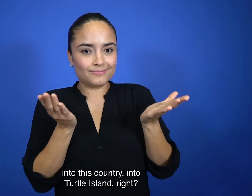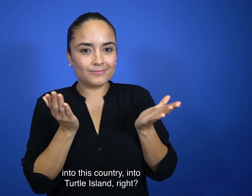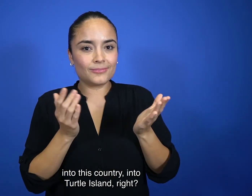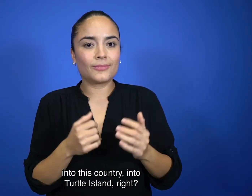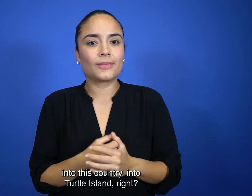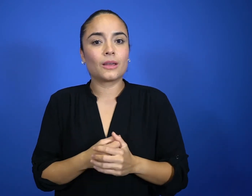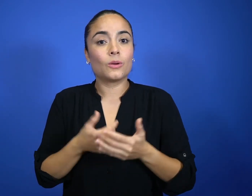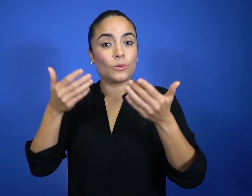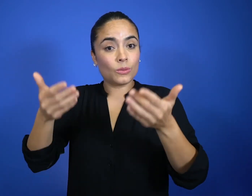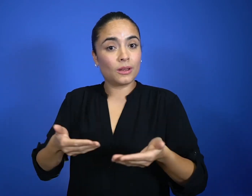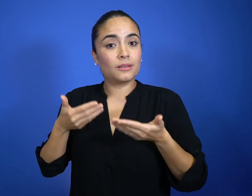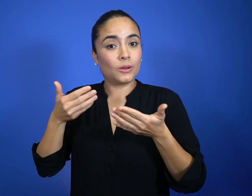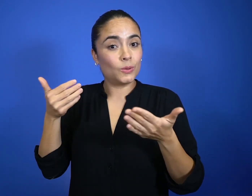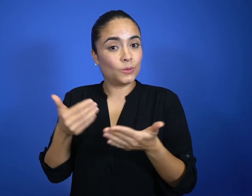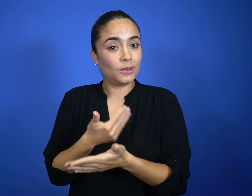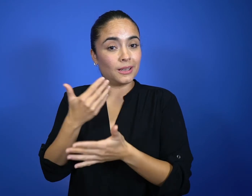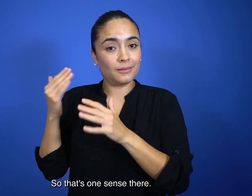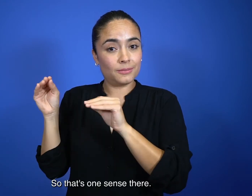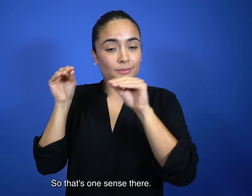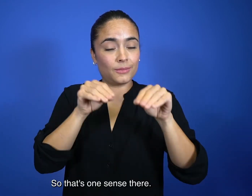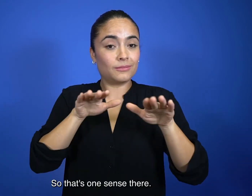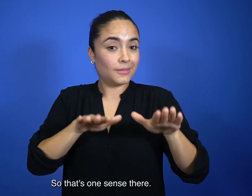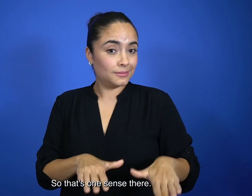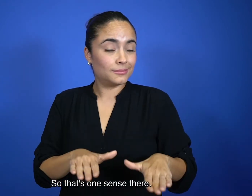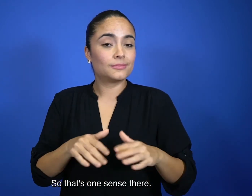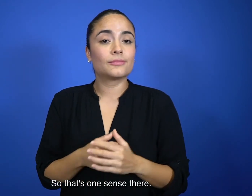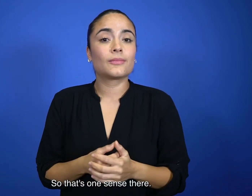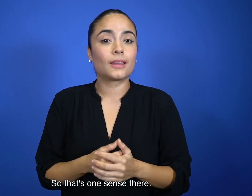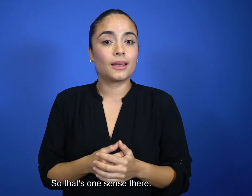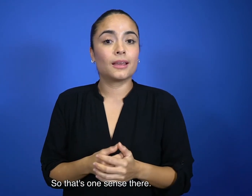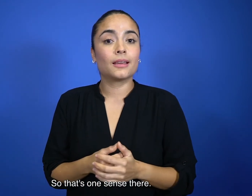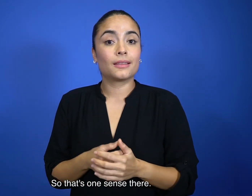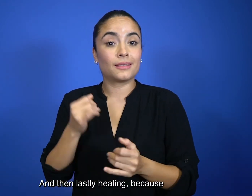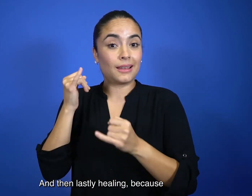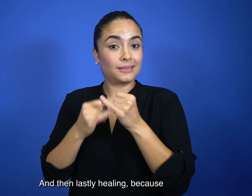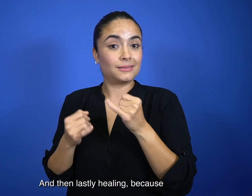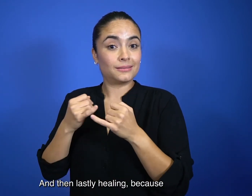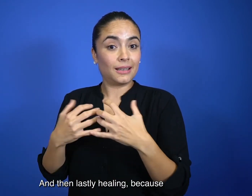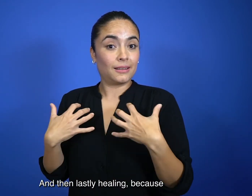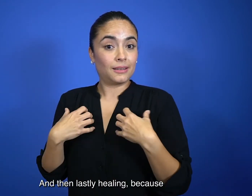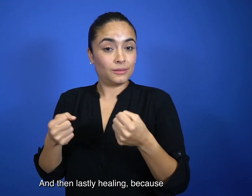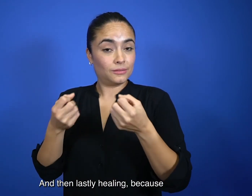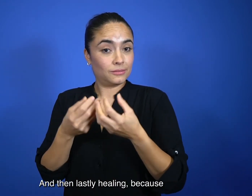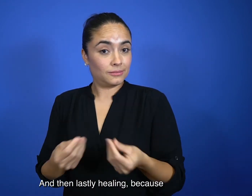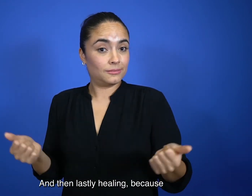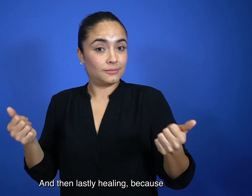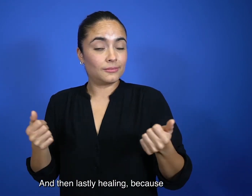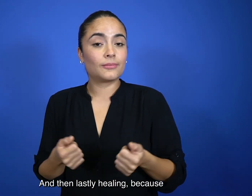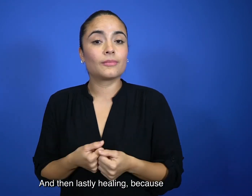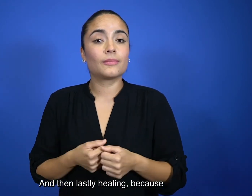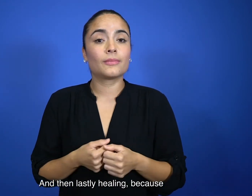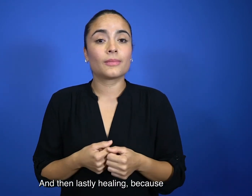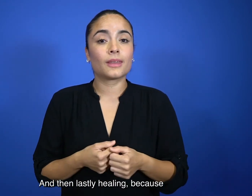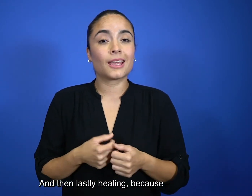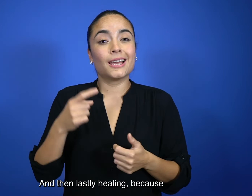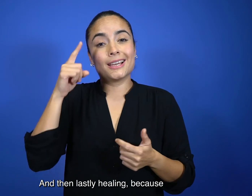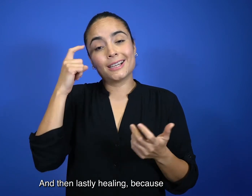right? So that's one sense there, and then lastly, healing,